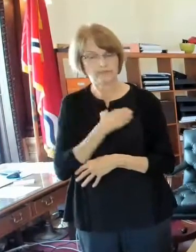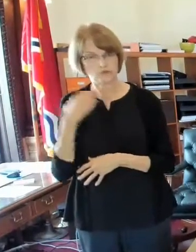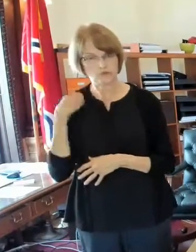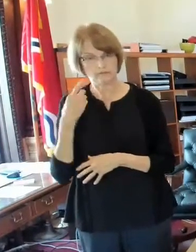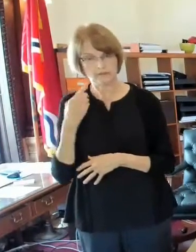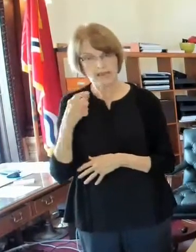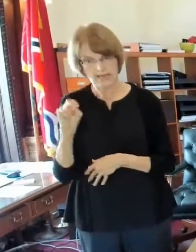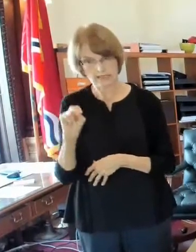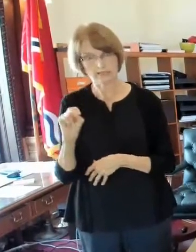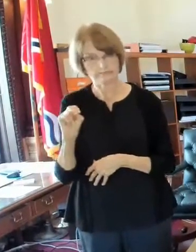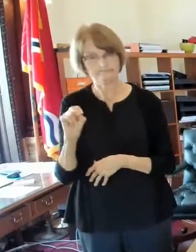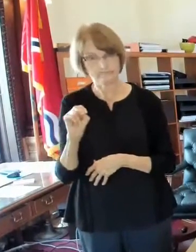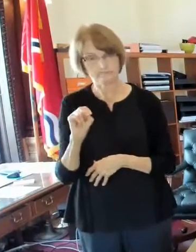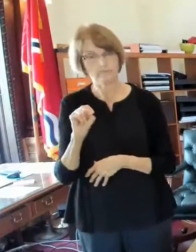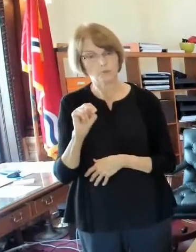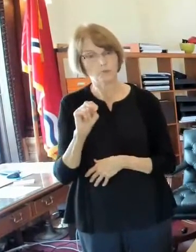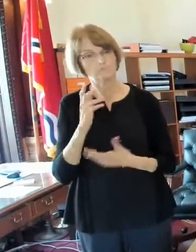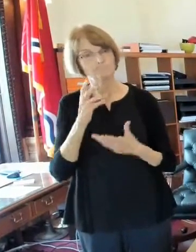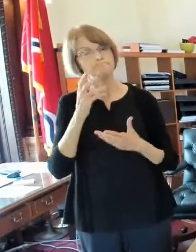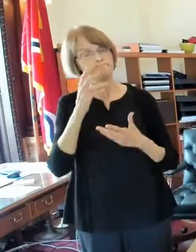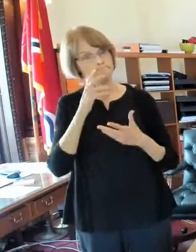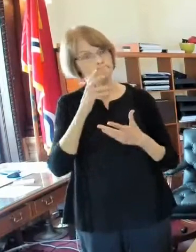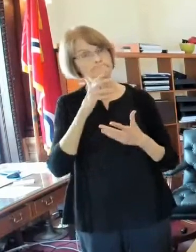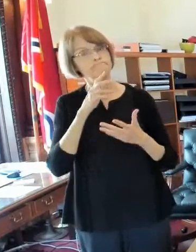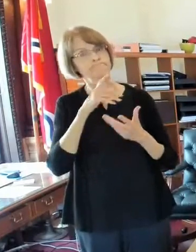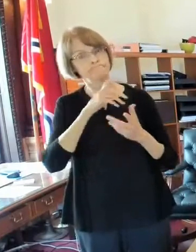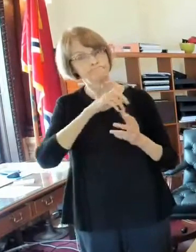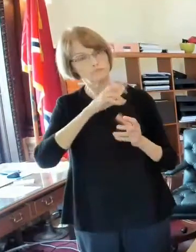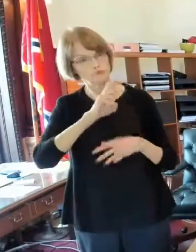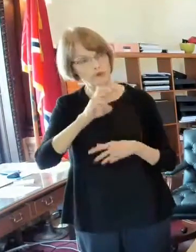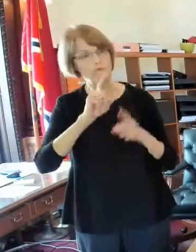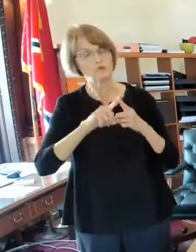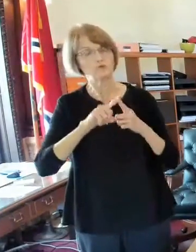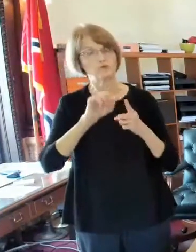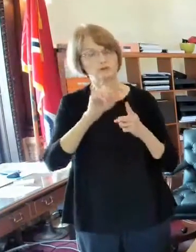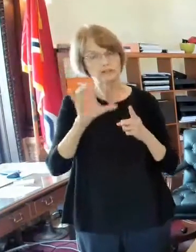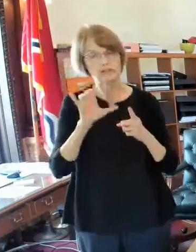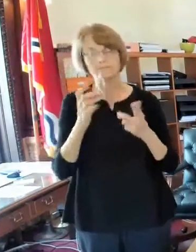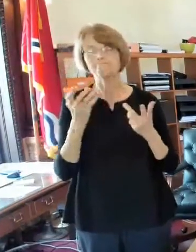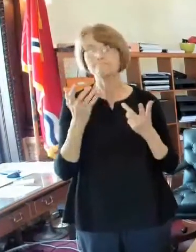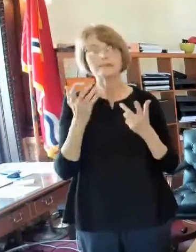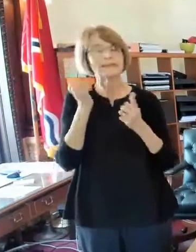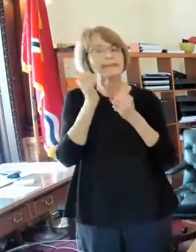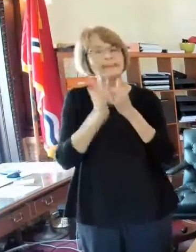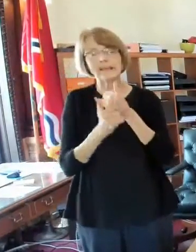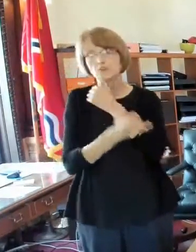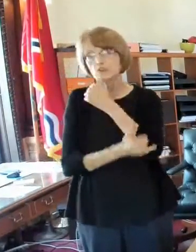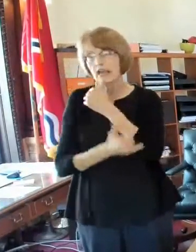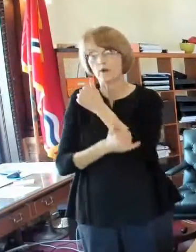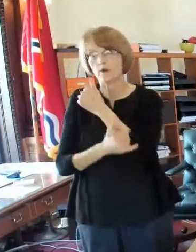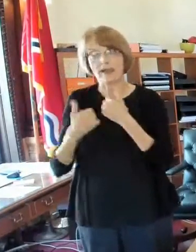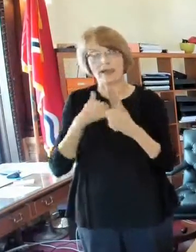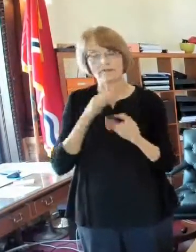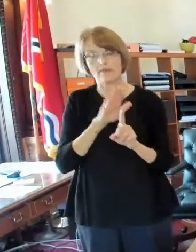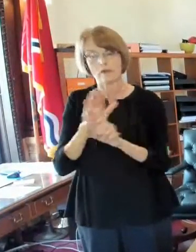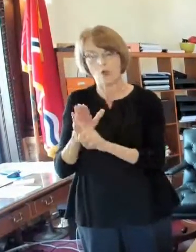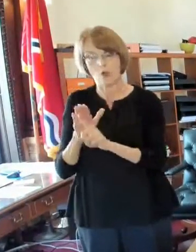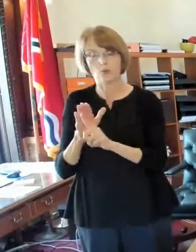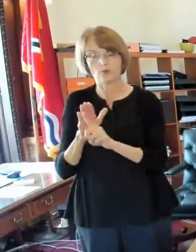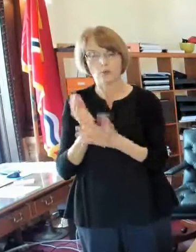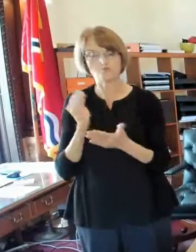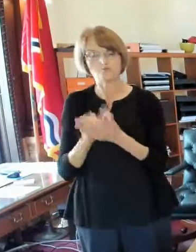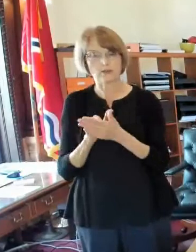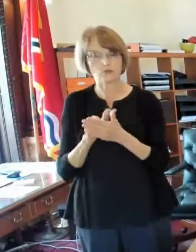every county in Missouri has an independently elected prosecuting attorney. Most of them call it prosecuting attorney. Here we call it circuit